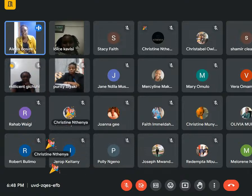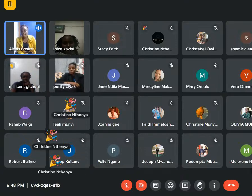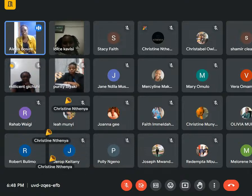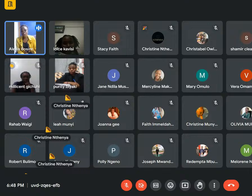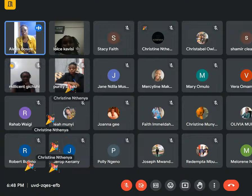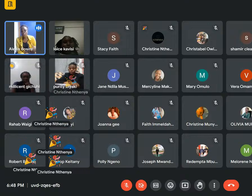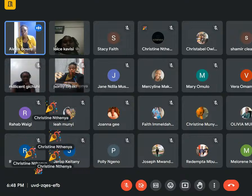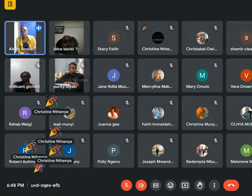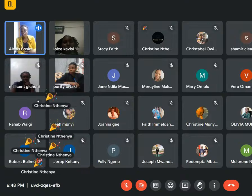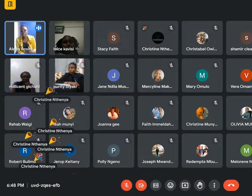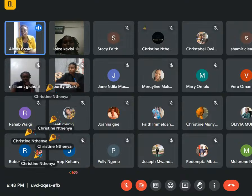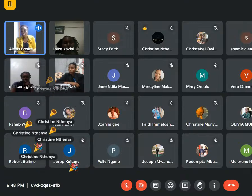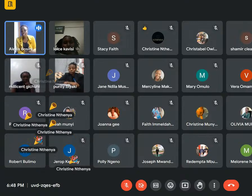then you're going to recognize the word.